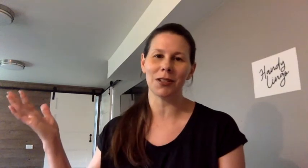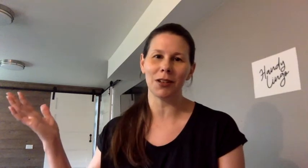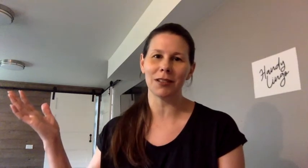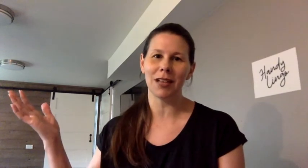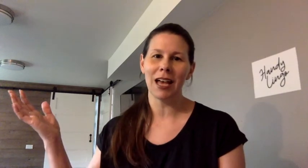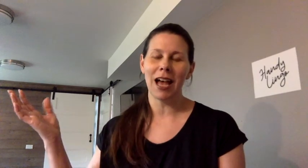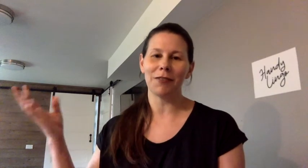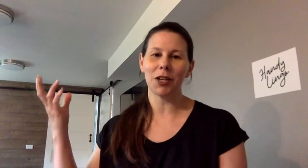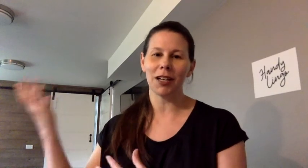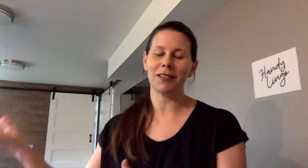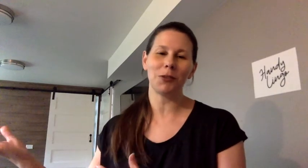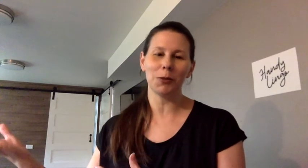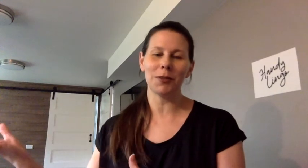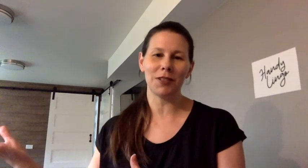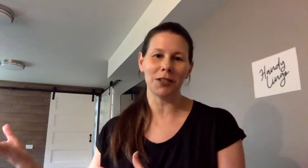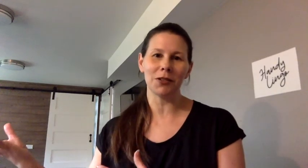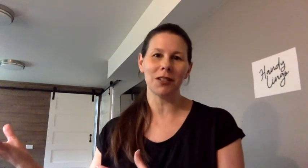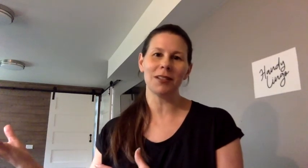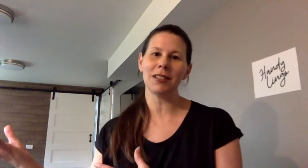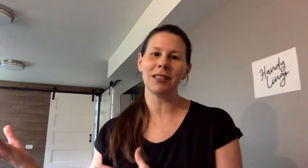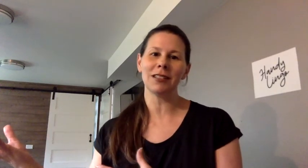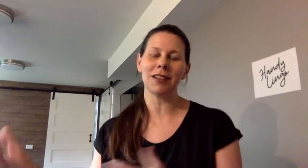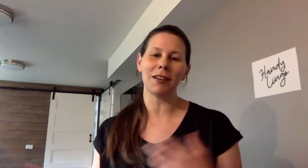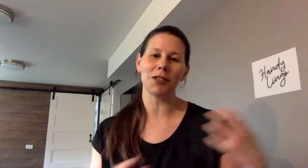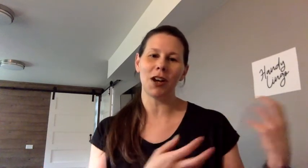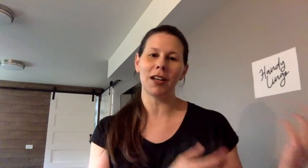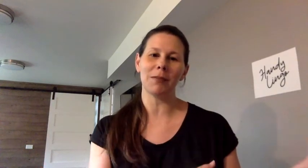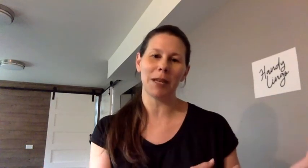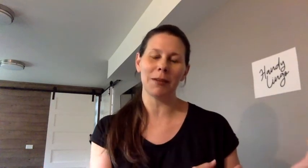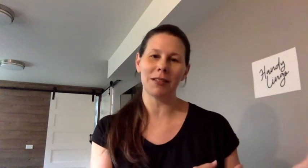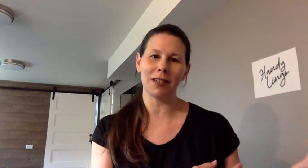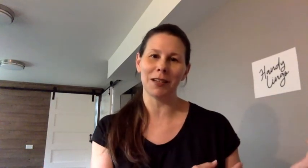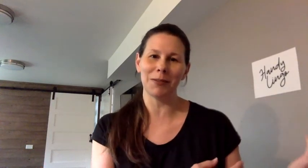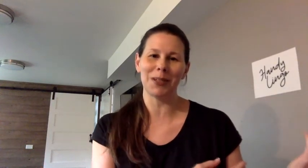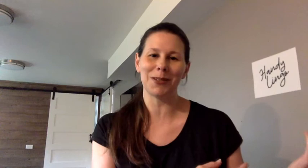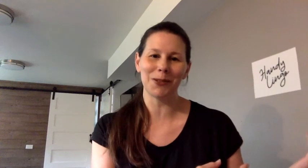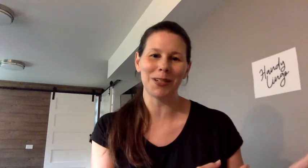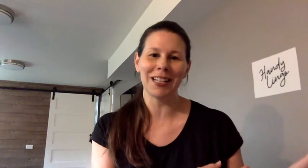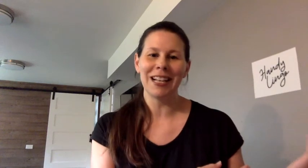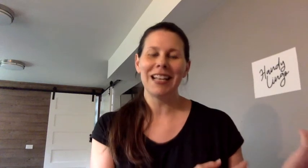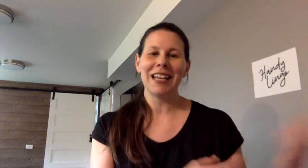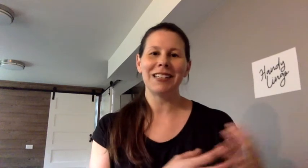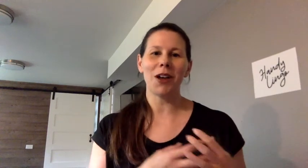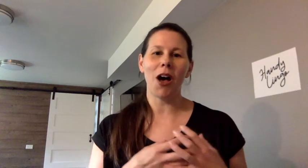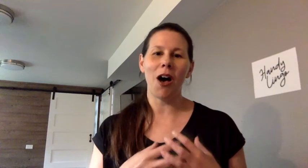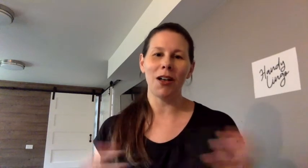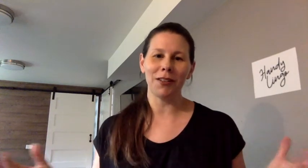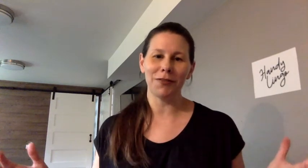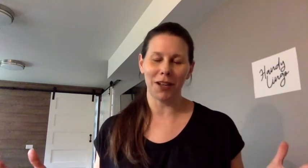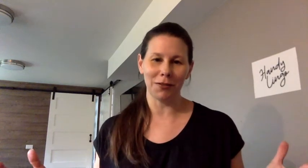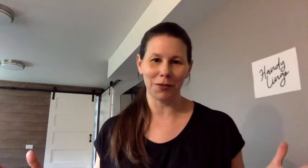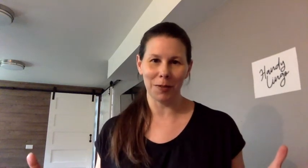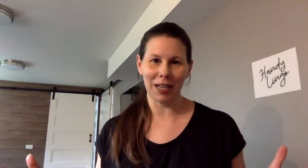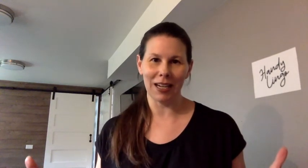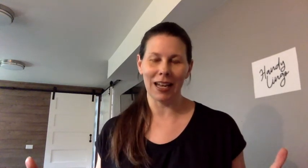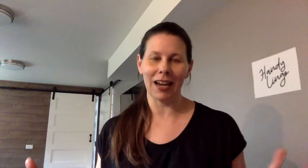adults. I've taught groups of senior citizens. I've taught babies in preschool. It's all fun for me, and I